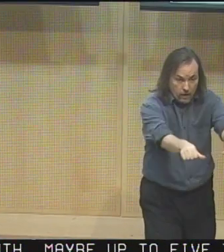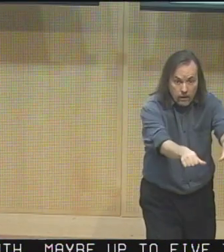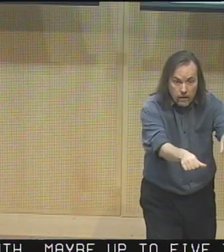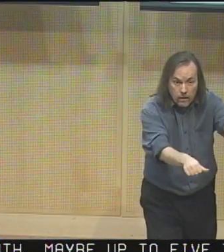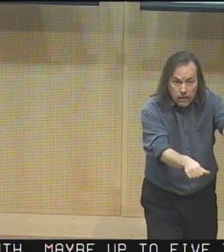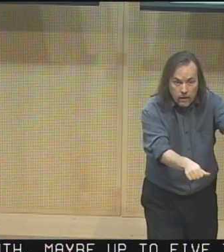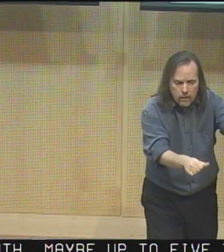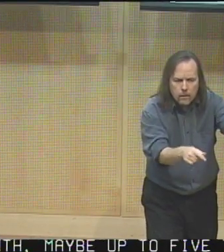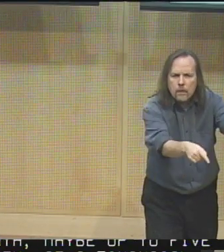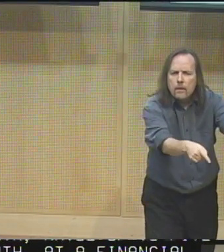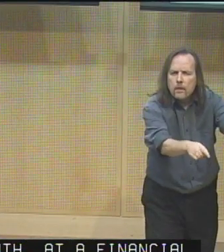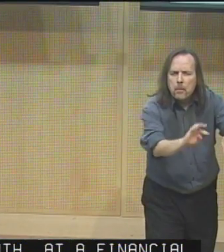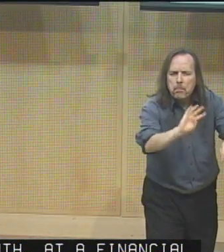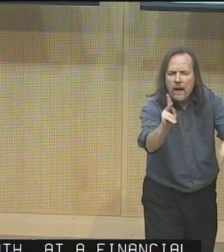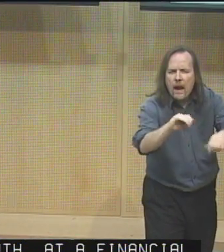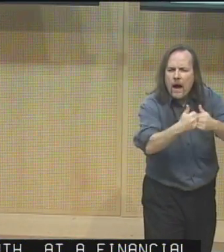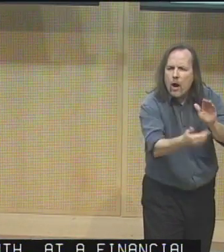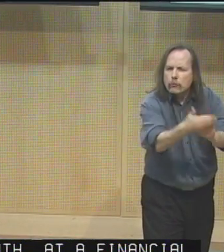on the deposit.